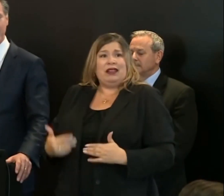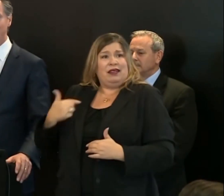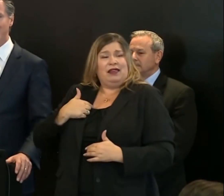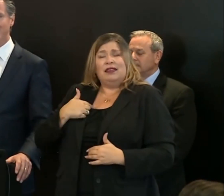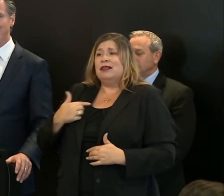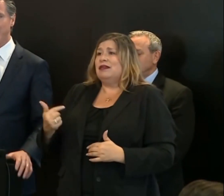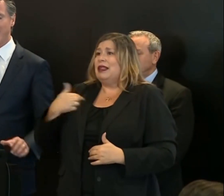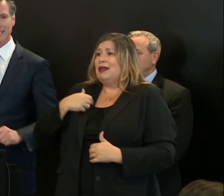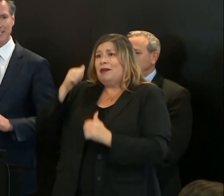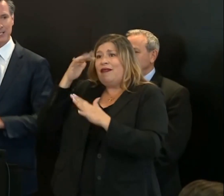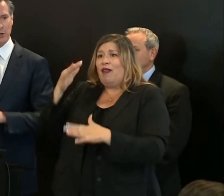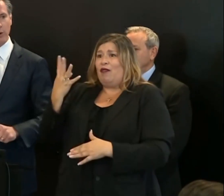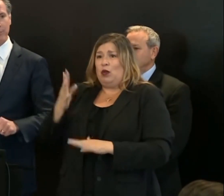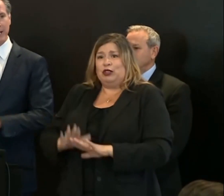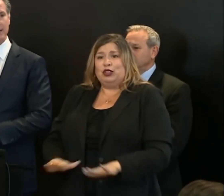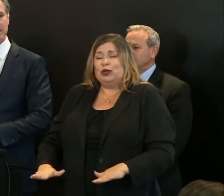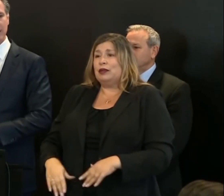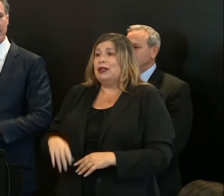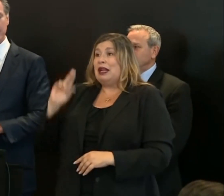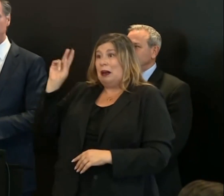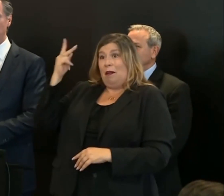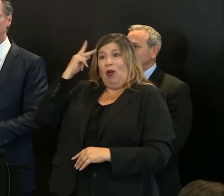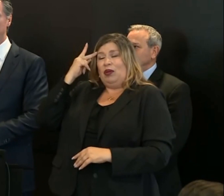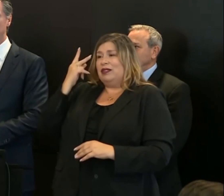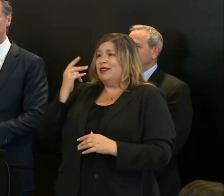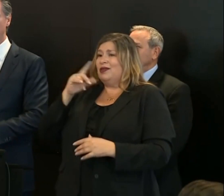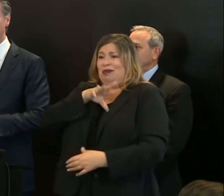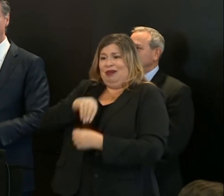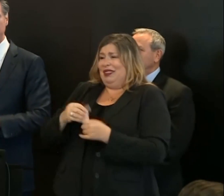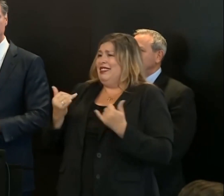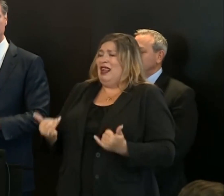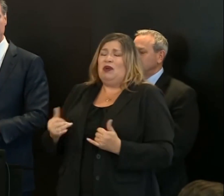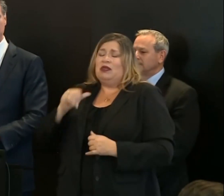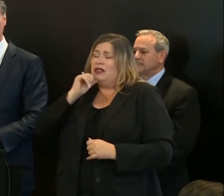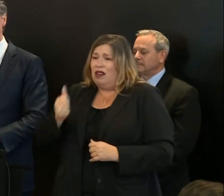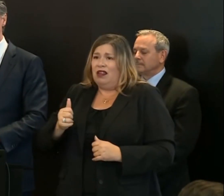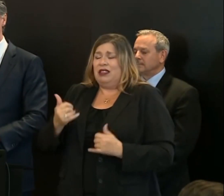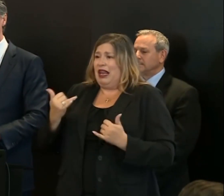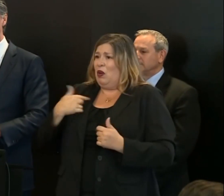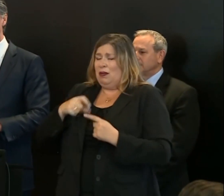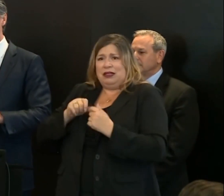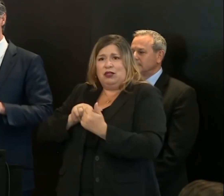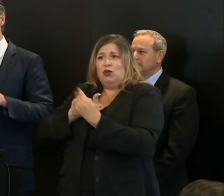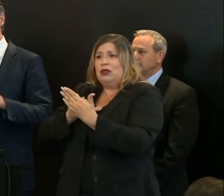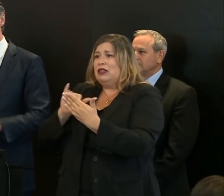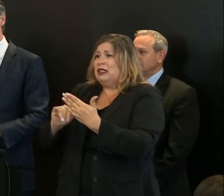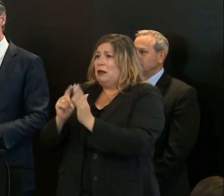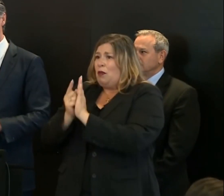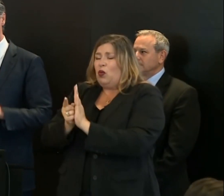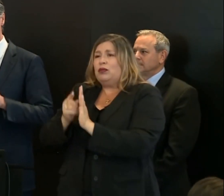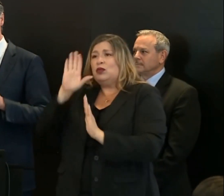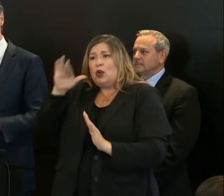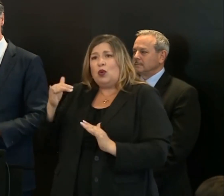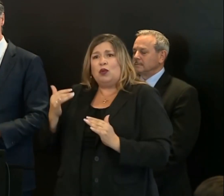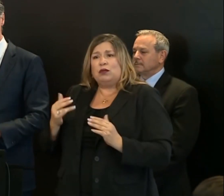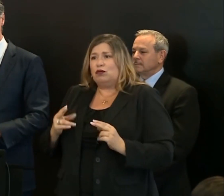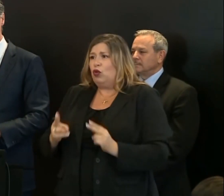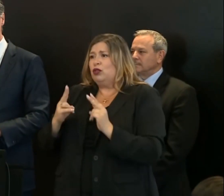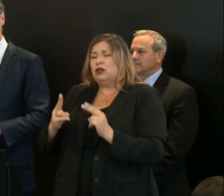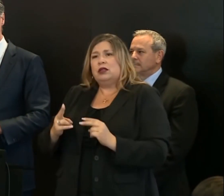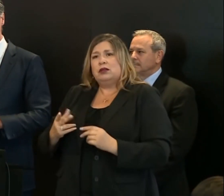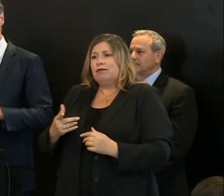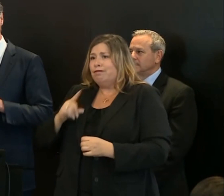4. Politics has no place at this moment. We have to meet this moment with a sense of urgency and